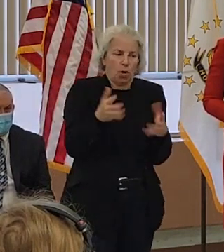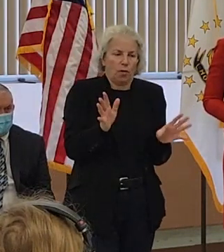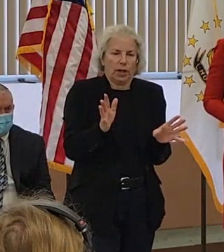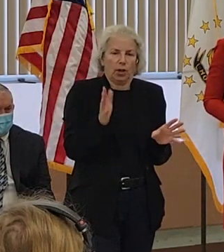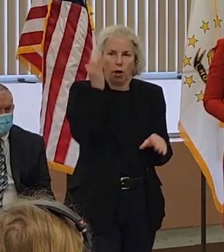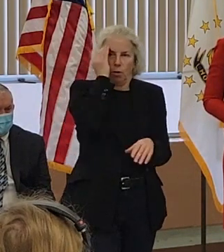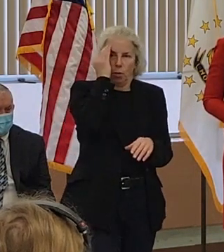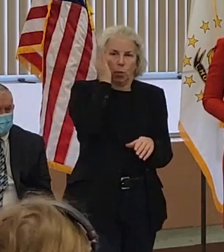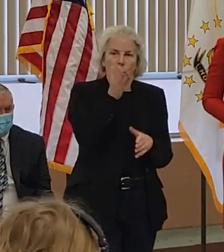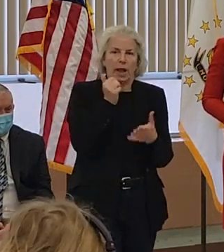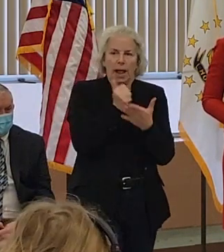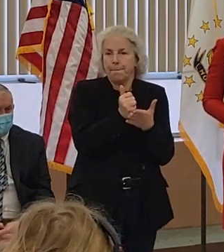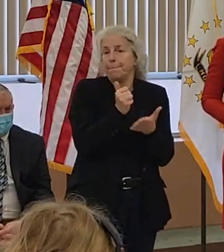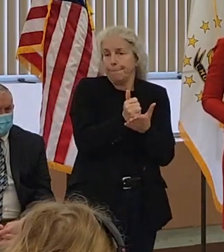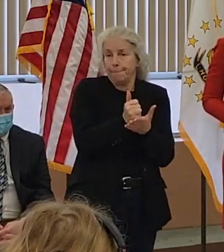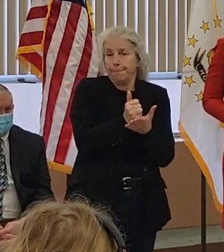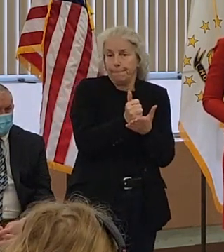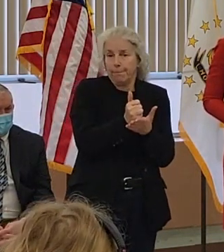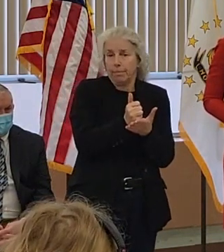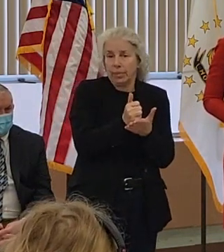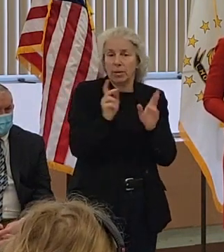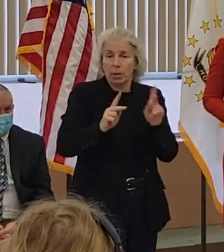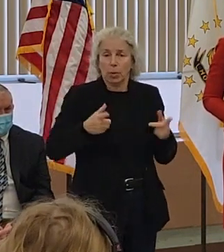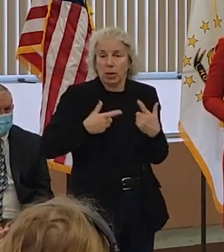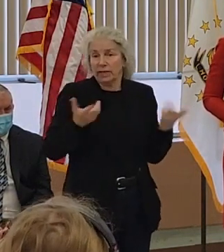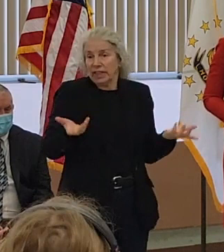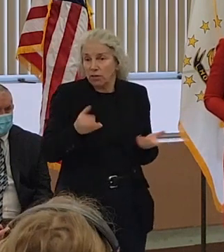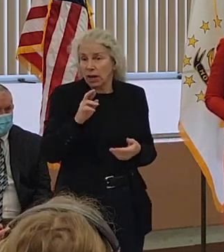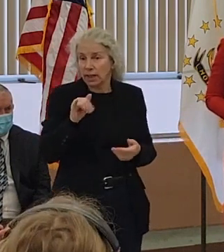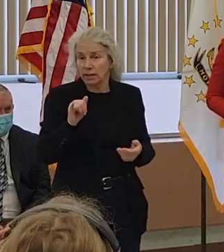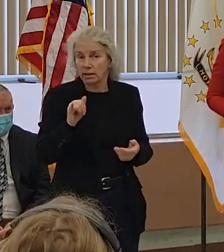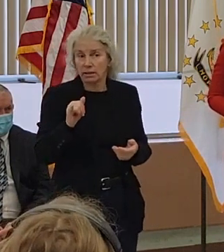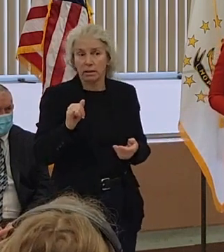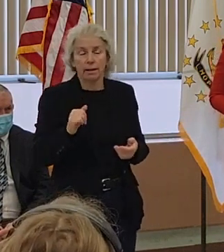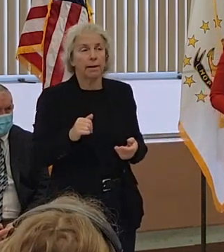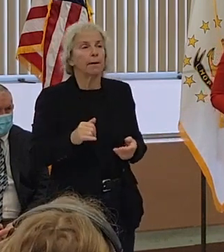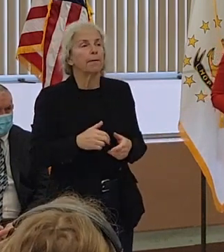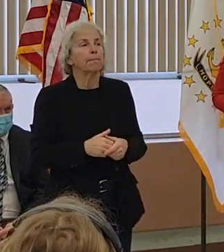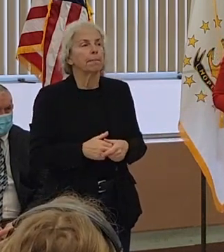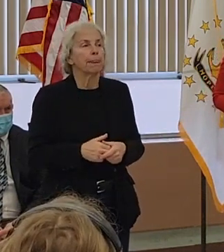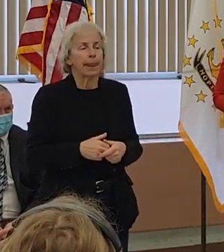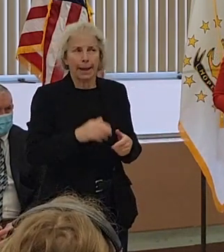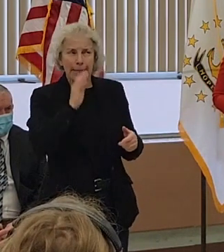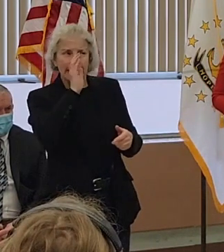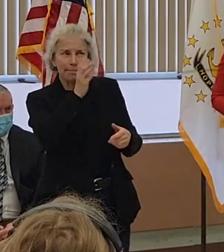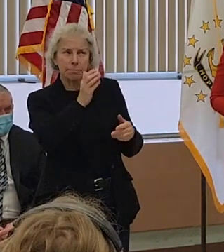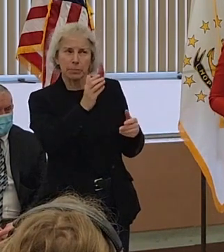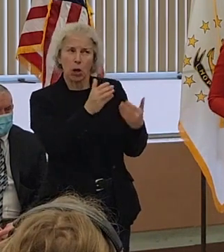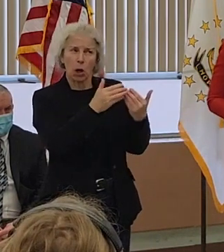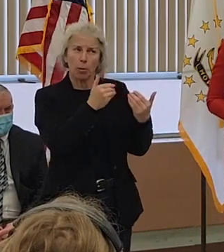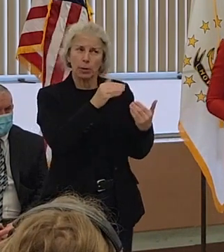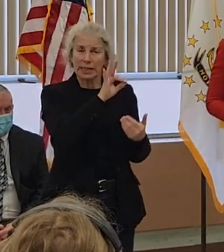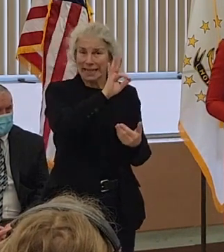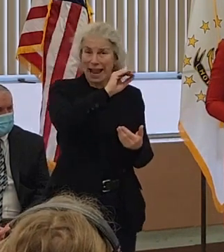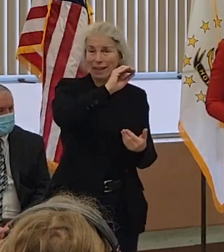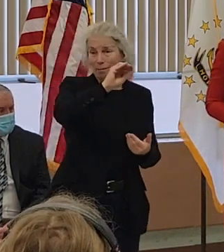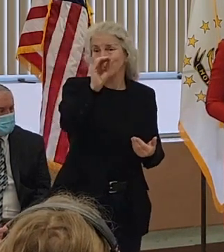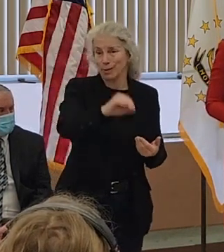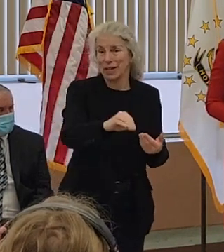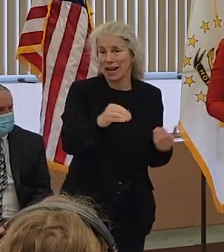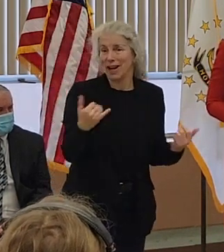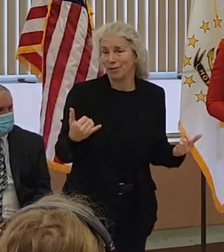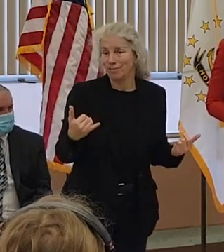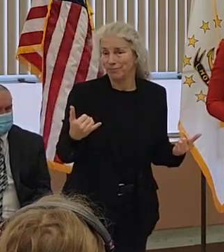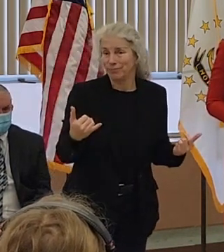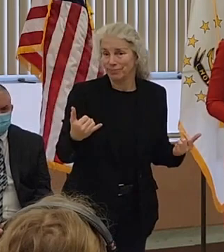helpful for Rhode Islanders. Right now, it's close to 90%, and so that's something that